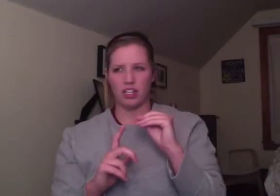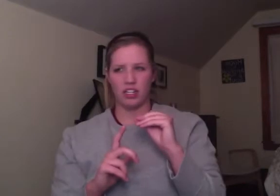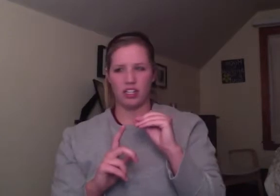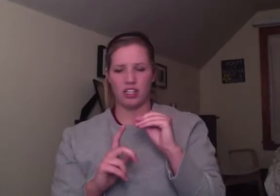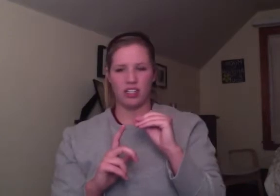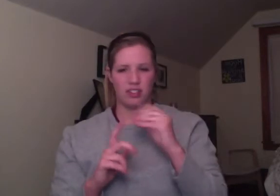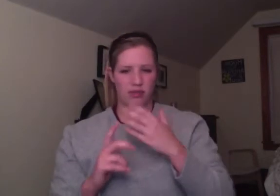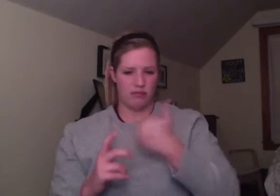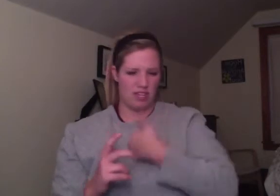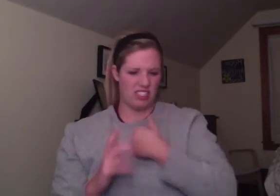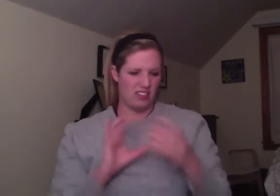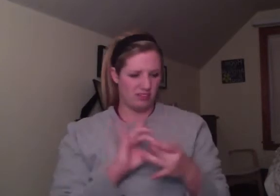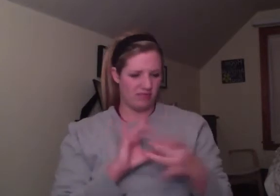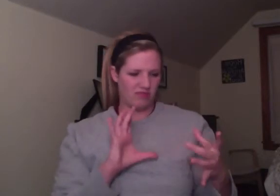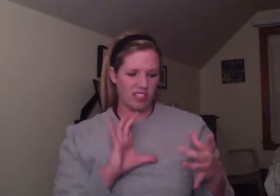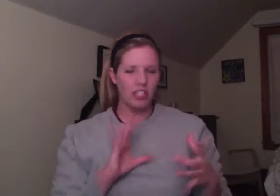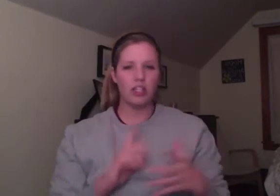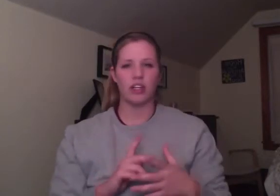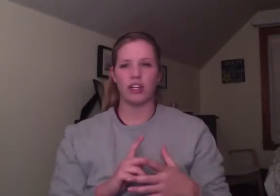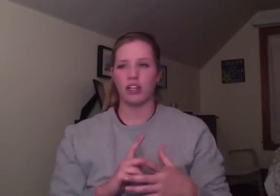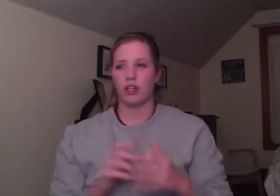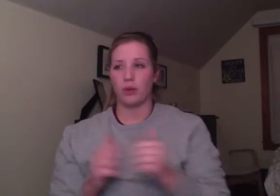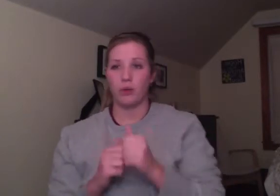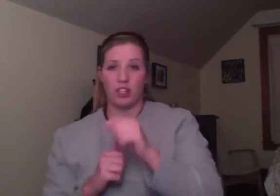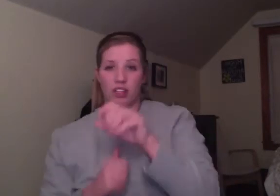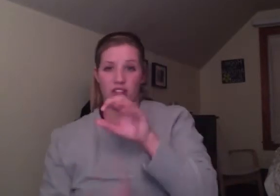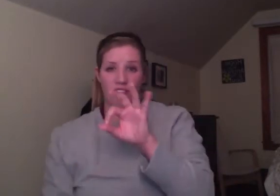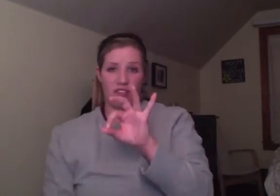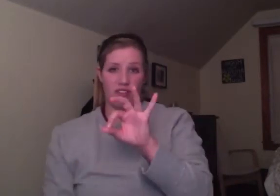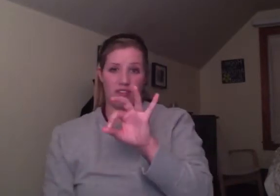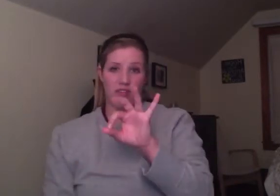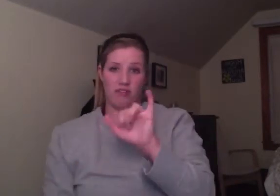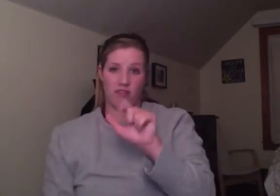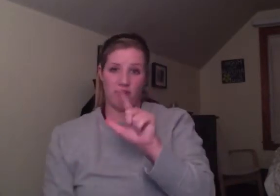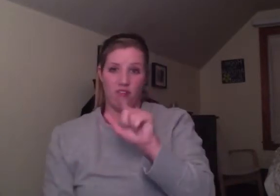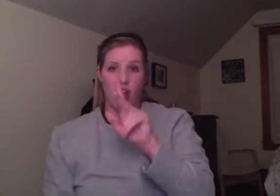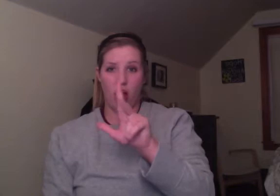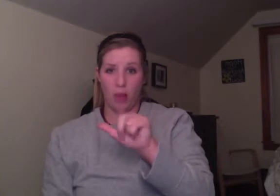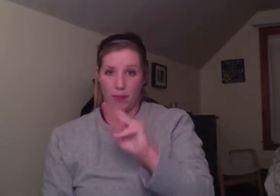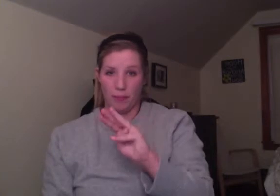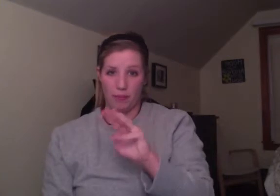this precise process of you only have 36 frames, and you need to really choose the image,